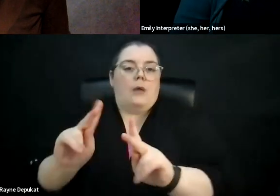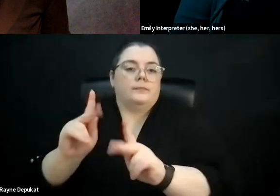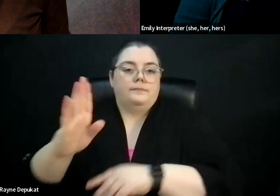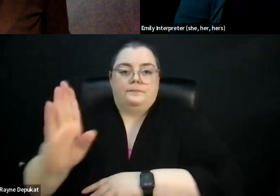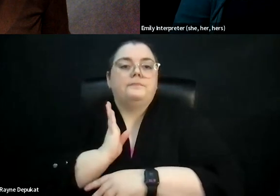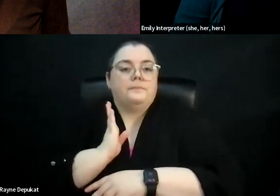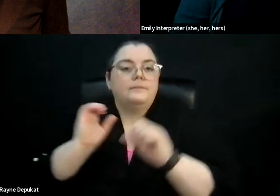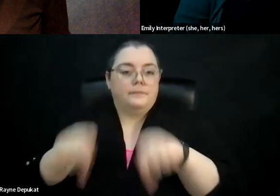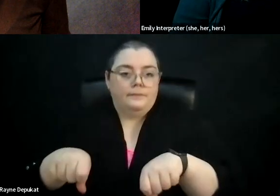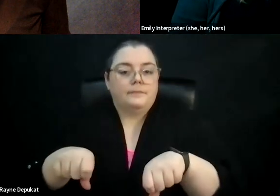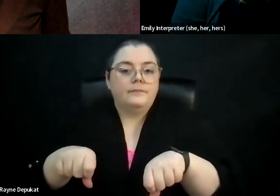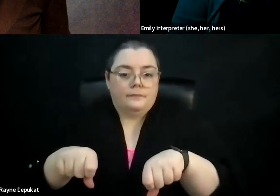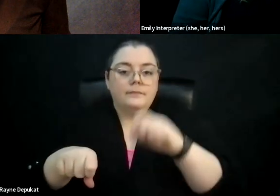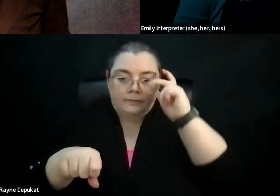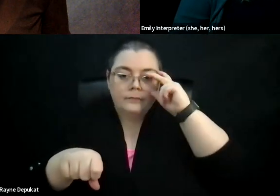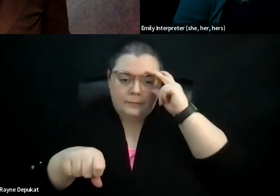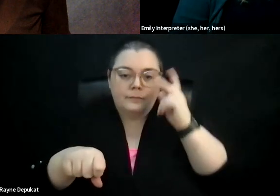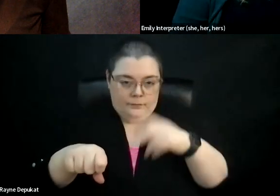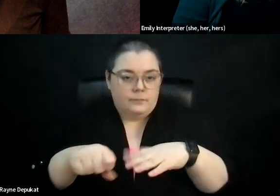just ask me and we can have that discussion.